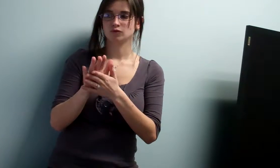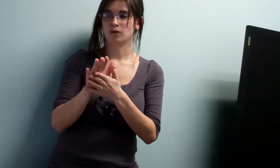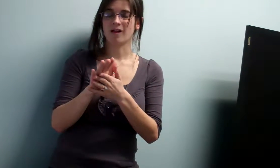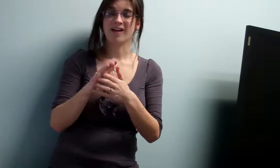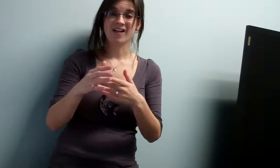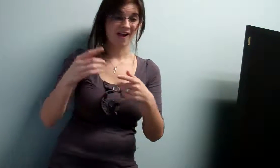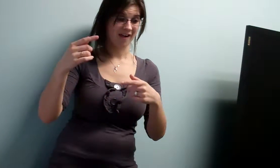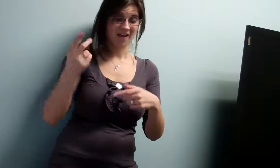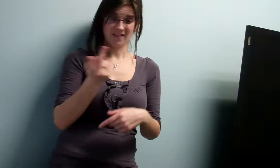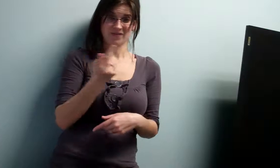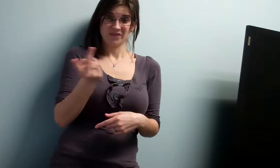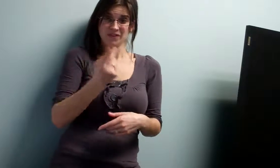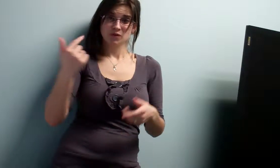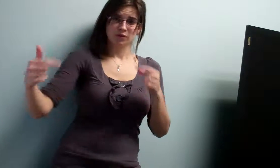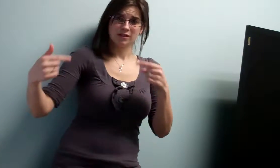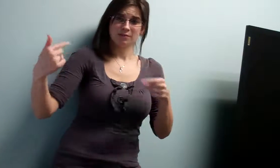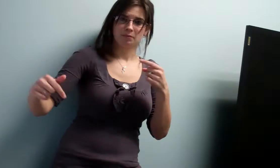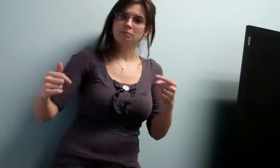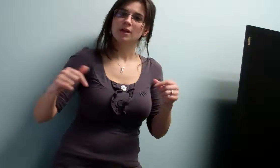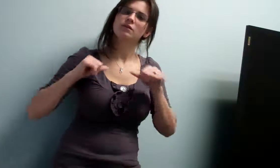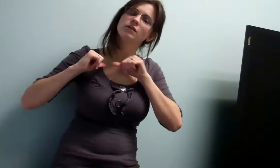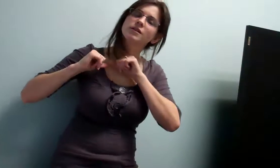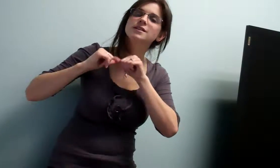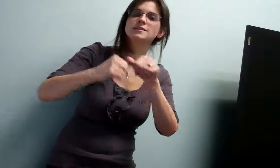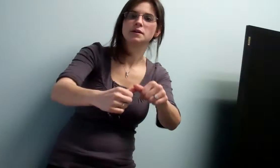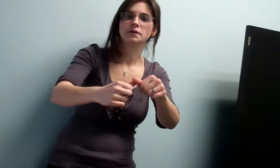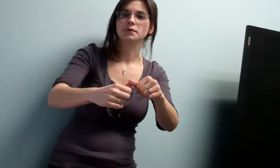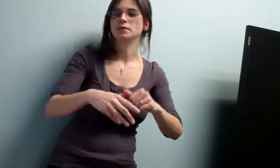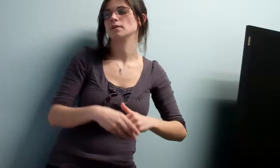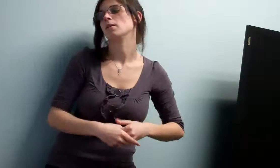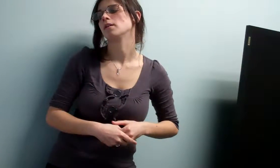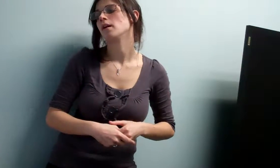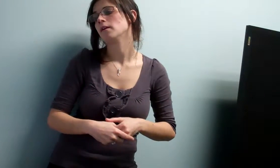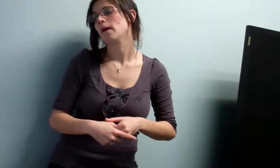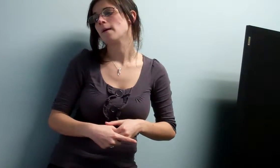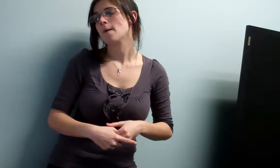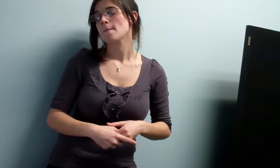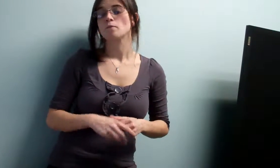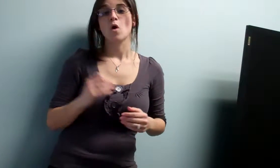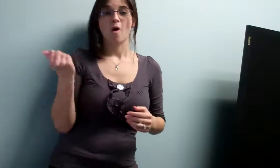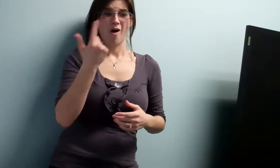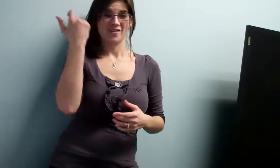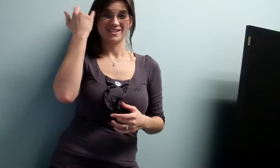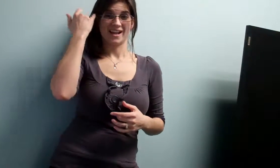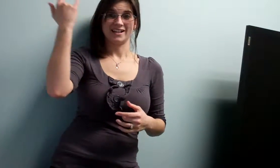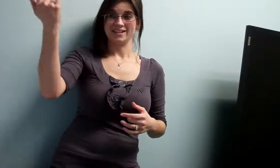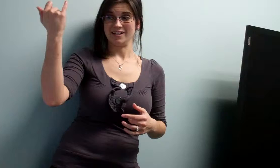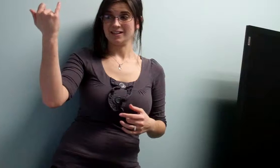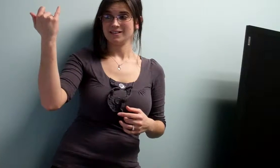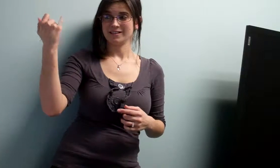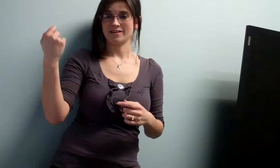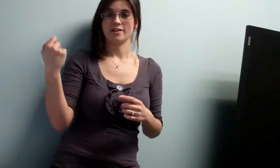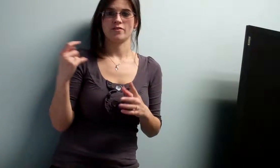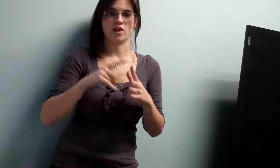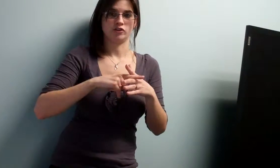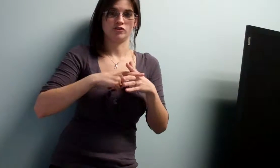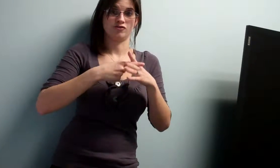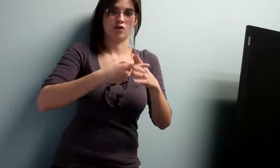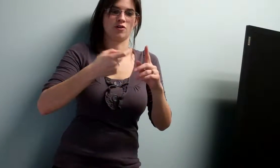versus integration. All of these ideas that came out of that debate are still divide the